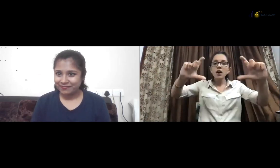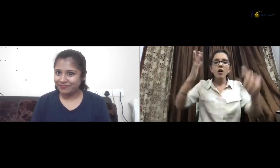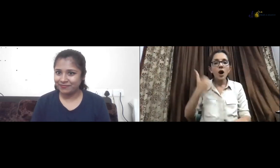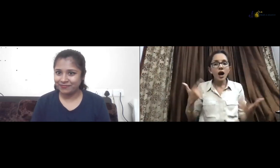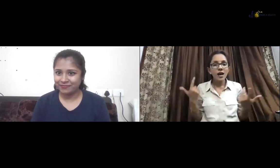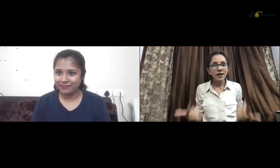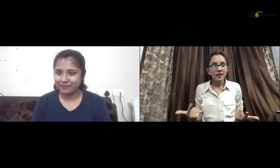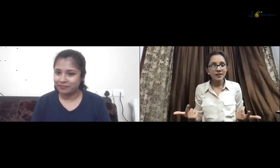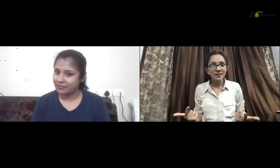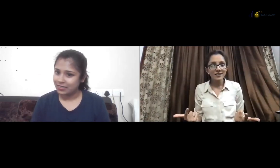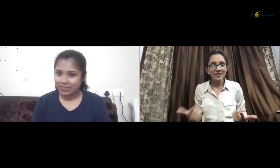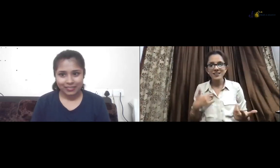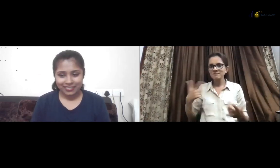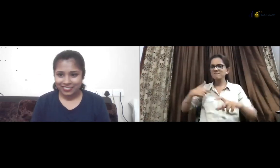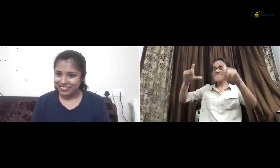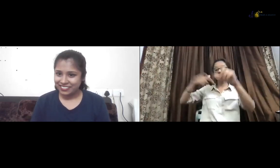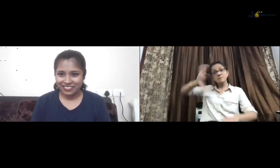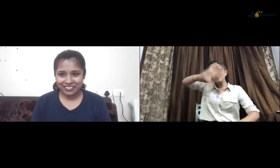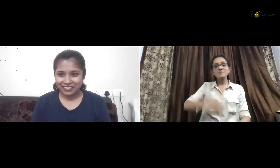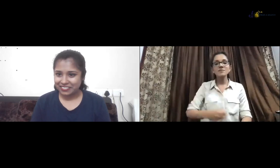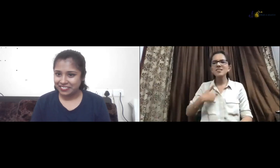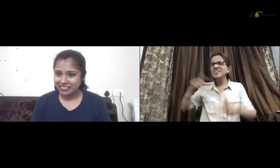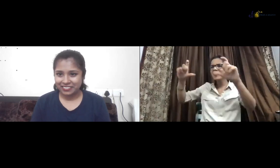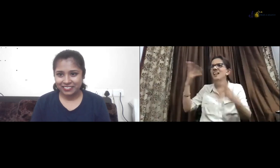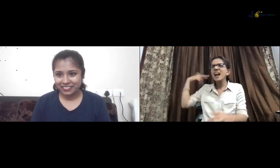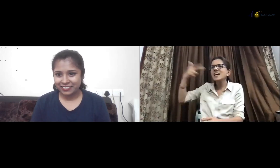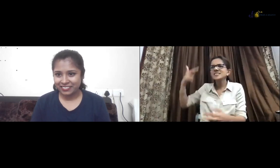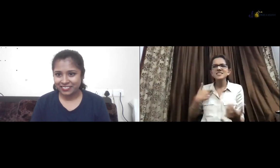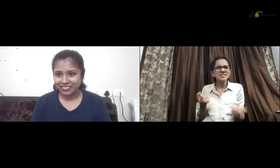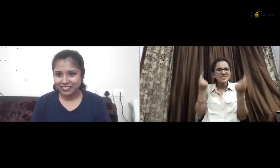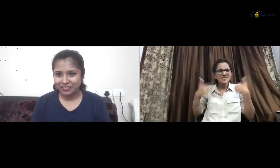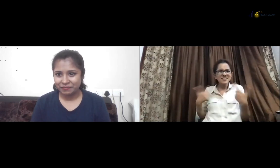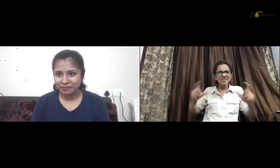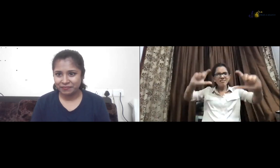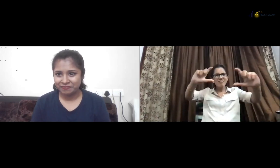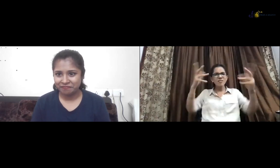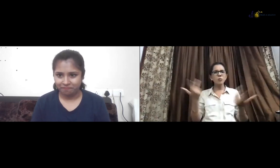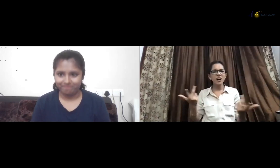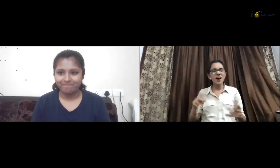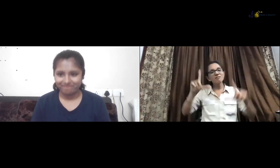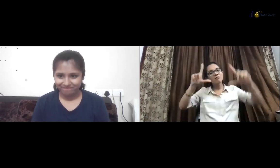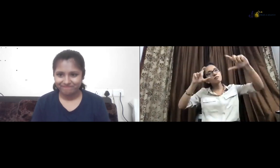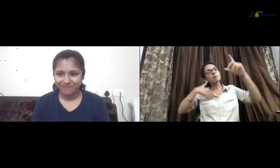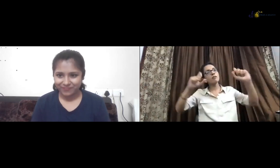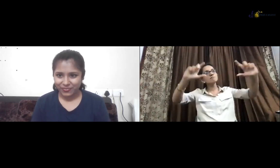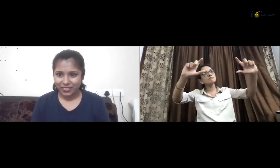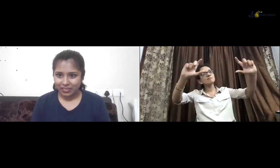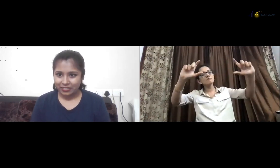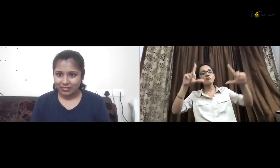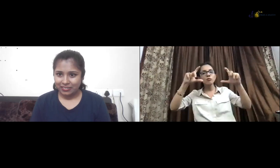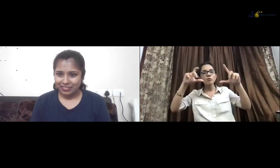and I felt so angry at that time. Why are you clicking the picture? I will just take the mobile. What is the reason why are you clicking at